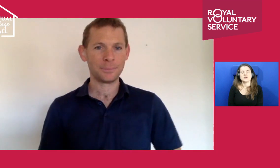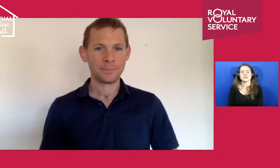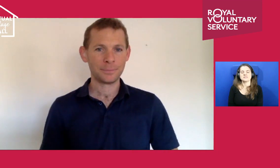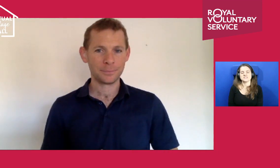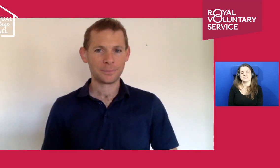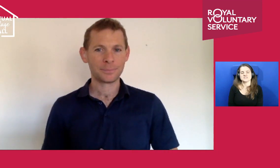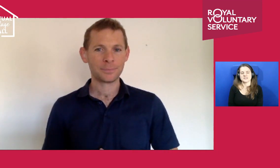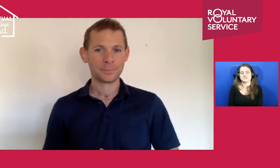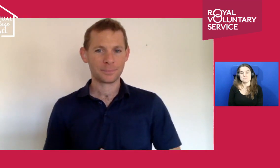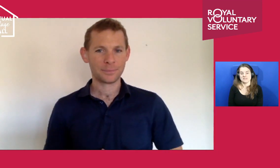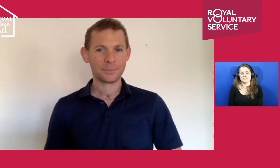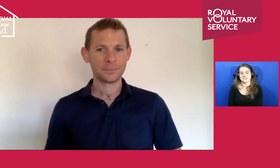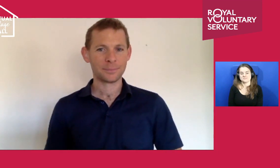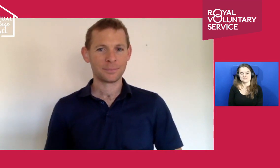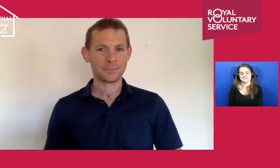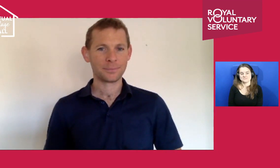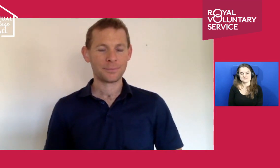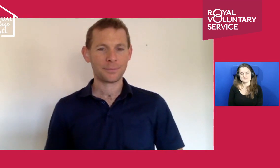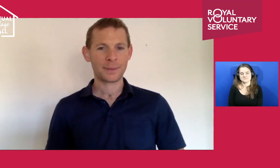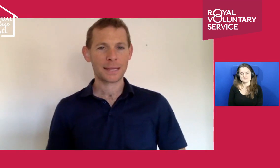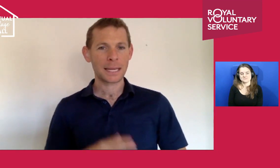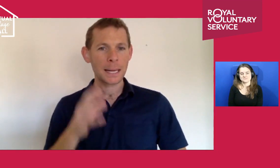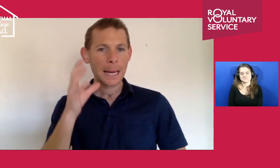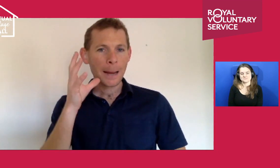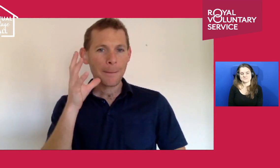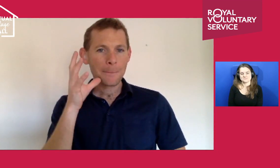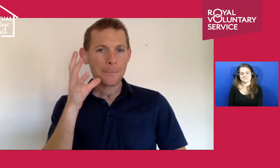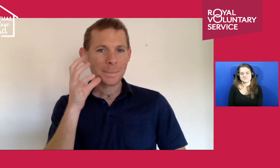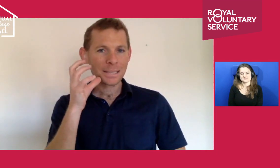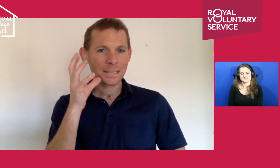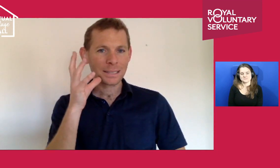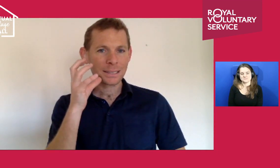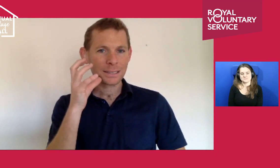So now I'm going to teach you the sign for milk.